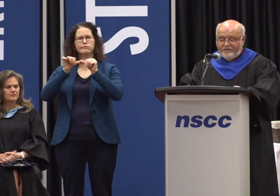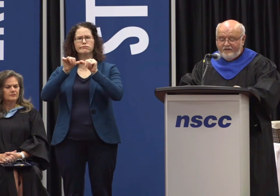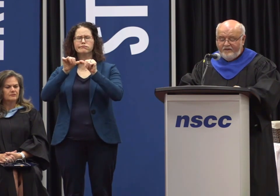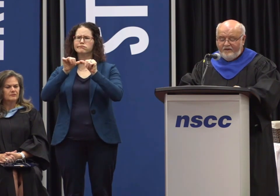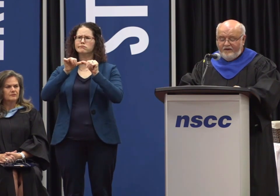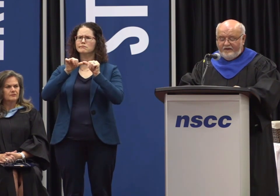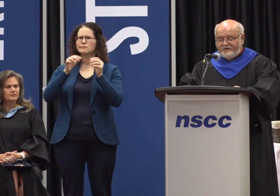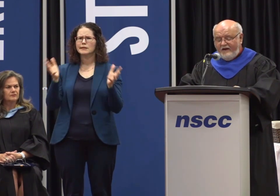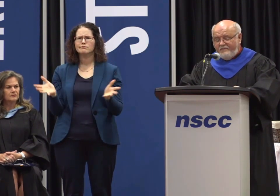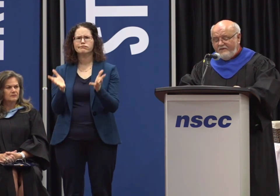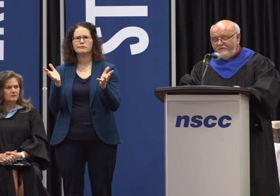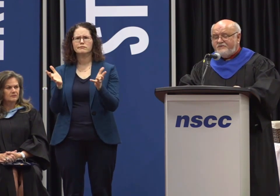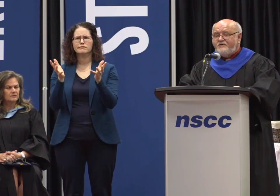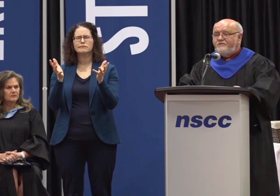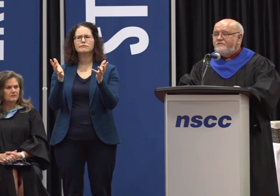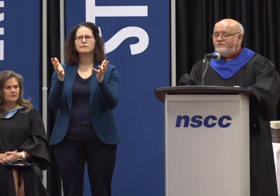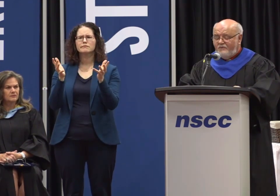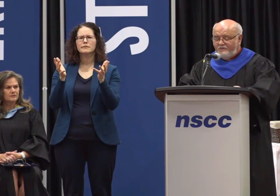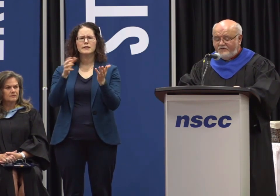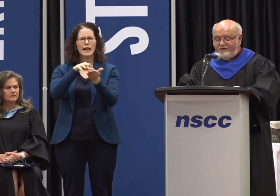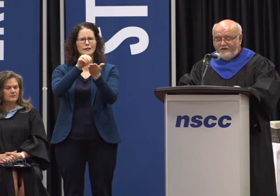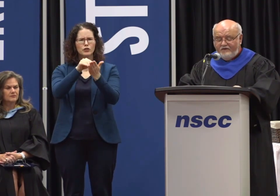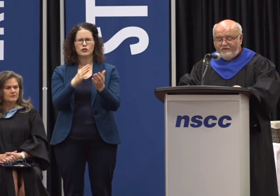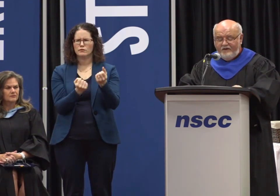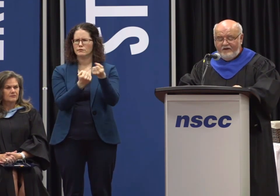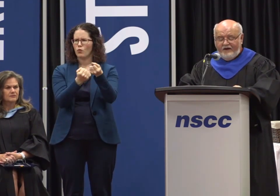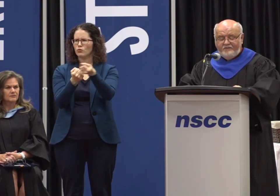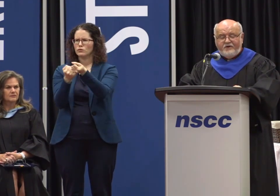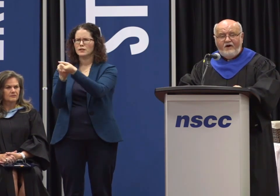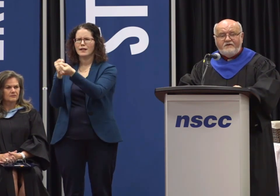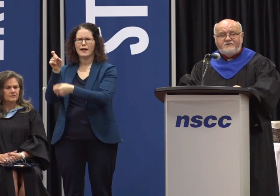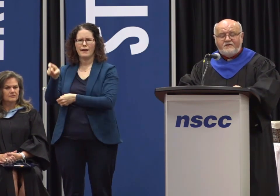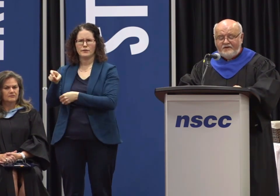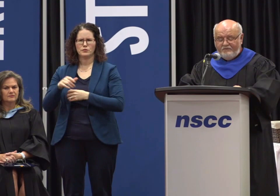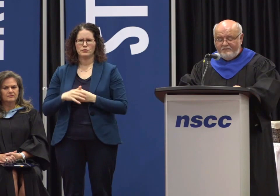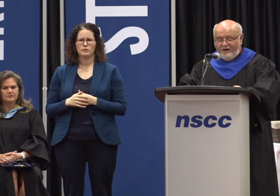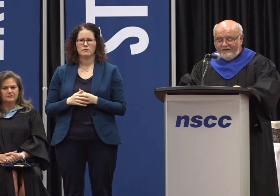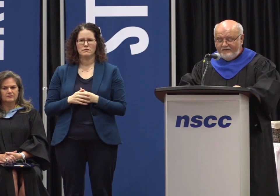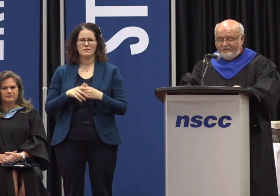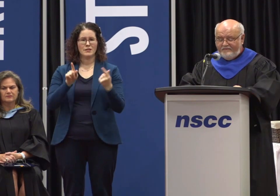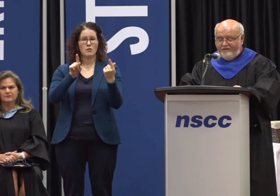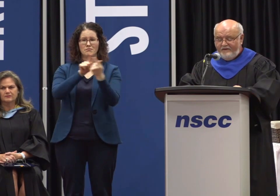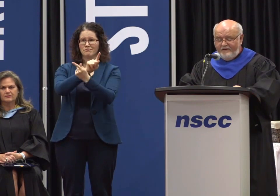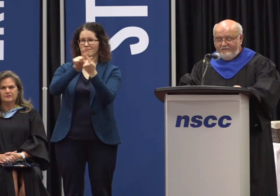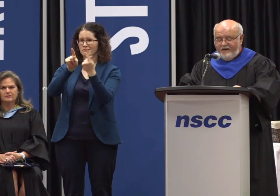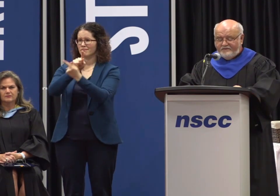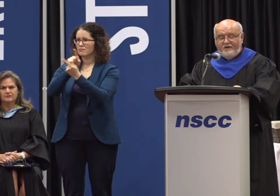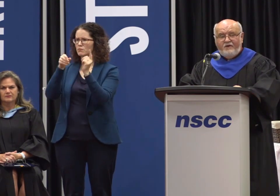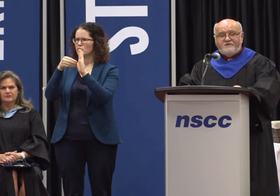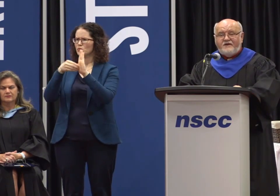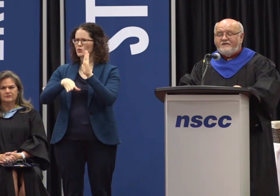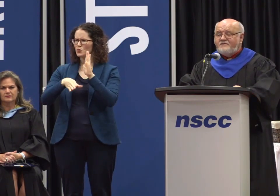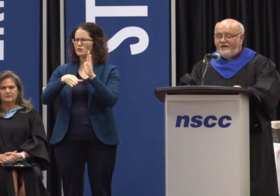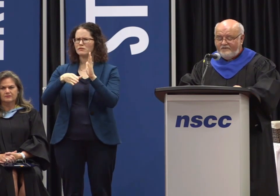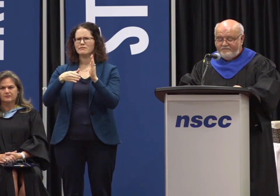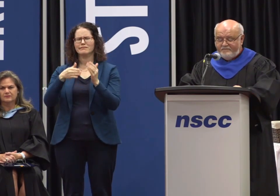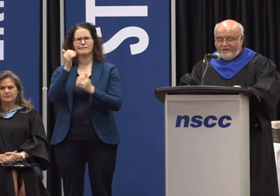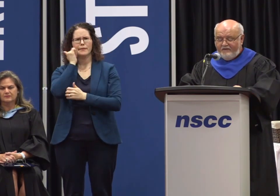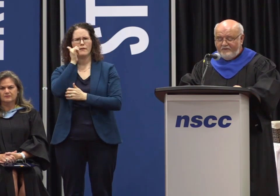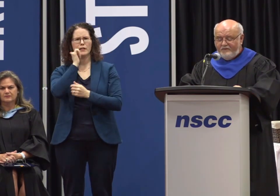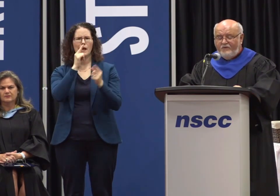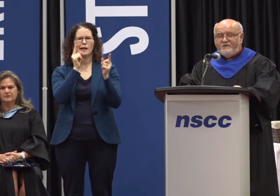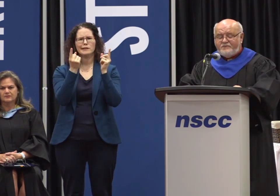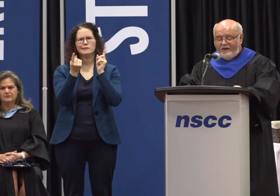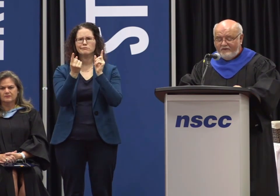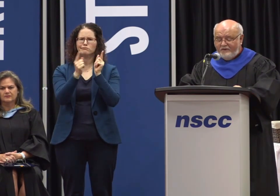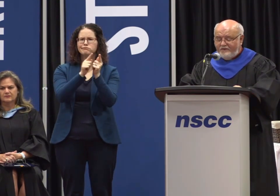learners. And as I meet with students throughout the year, I am constantly reminded, as I was last night